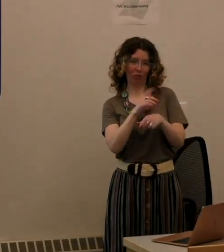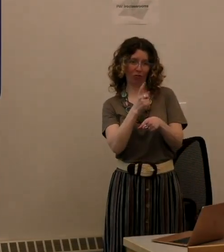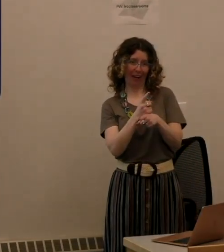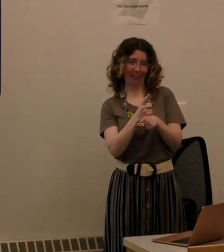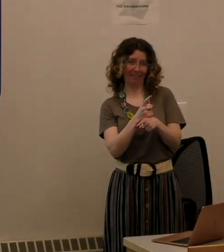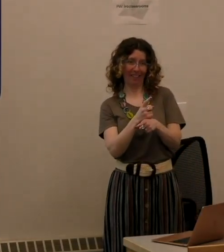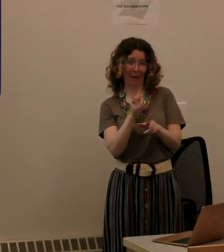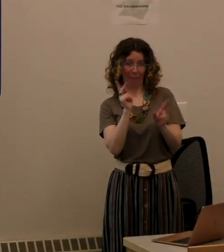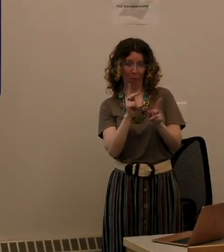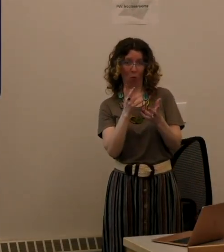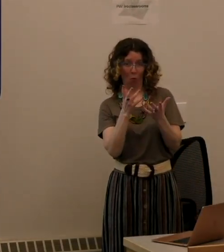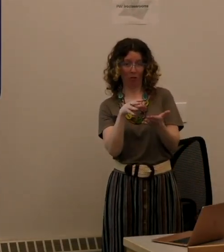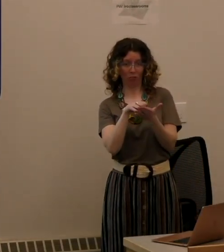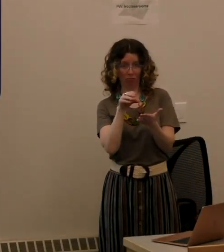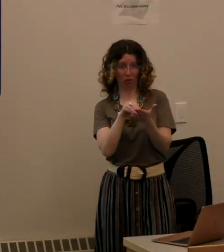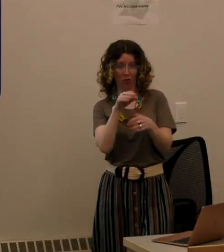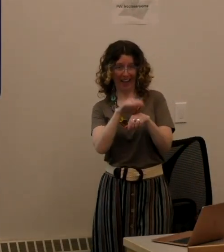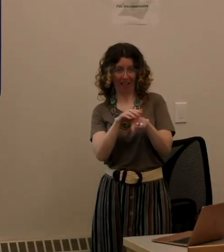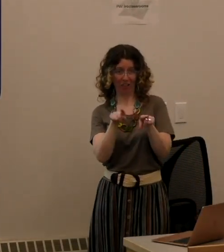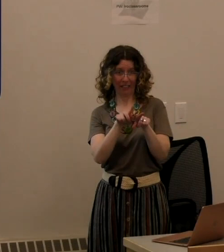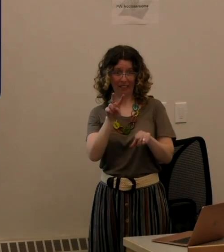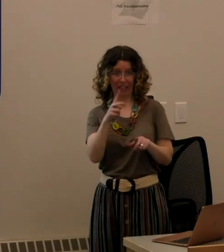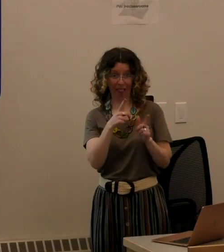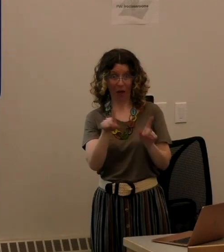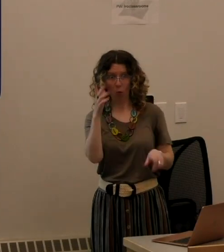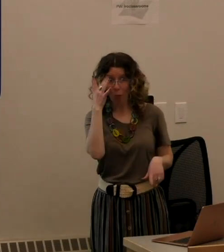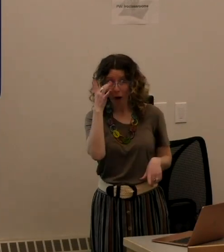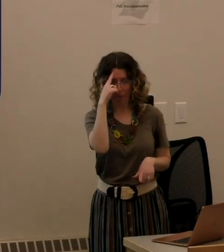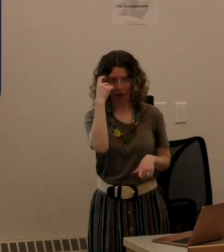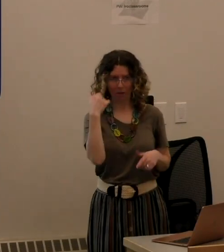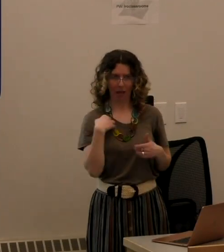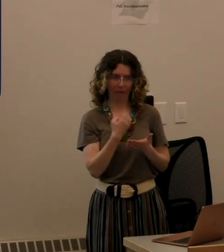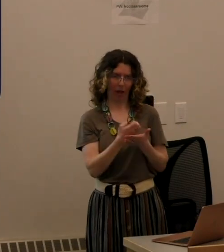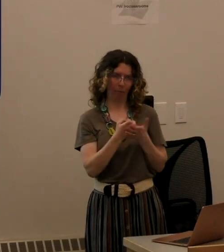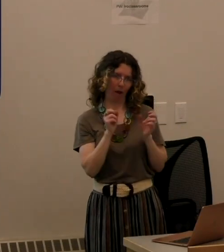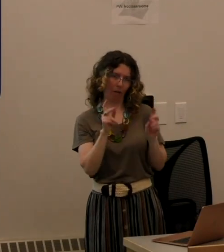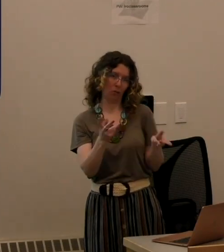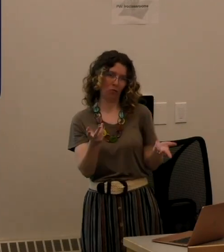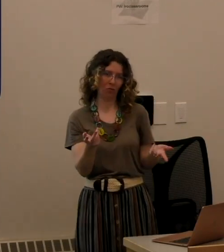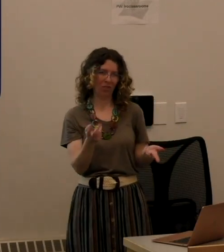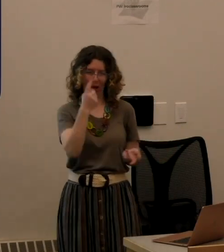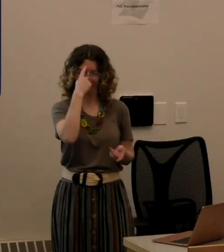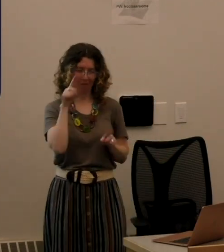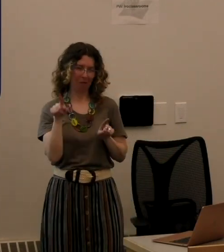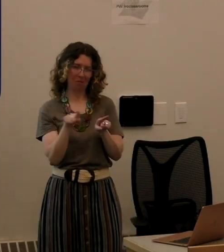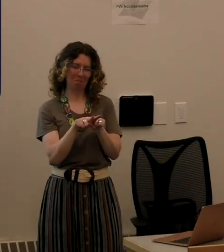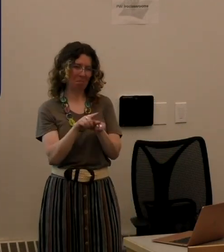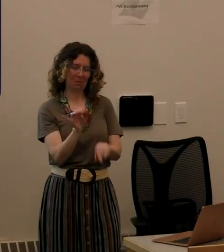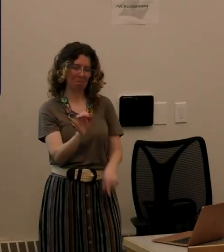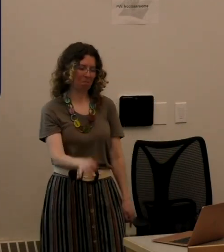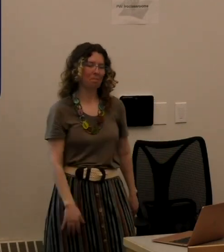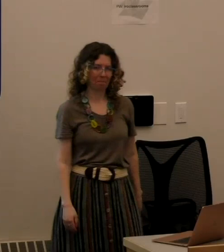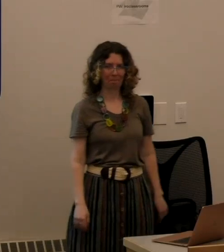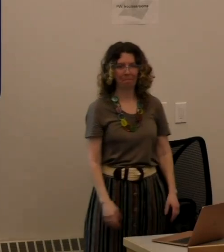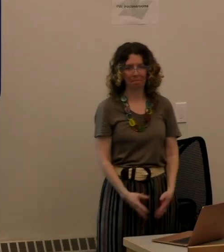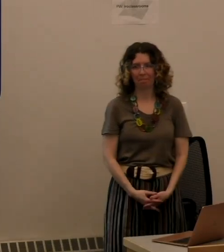that's similar to English, right? People who want to learn English as a second language because of the economic opportunities.